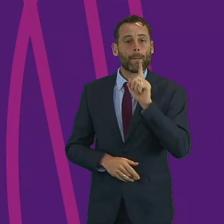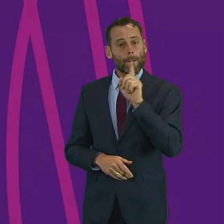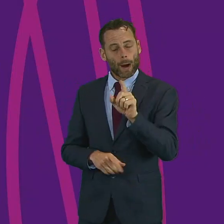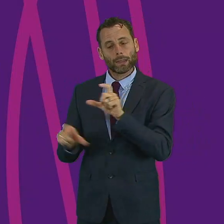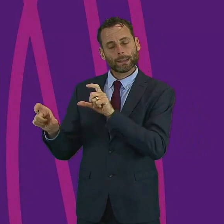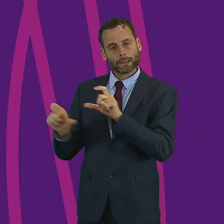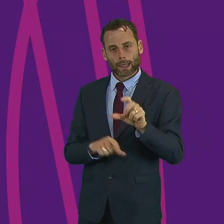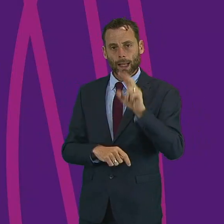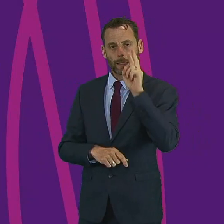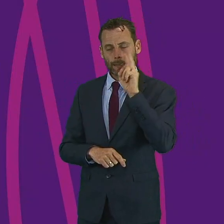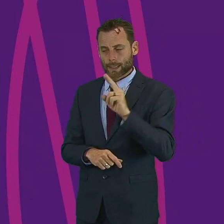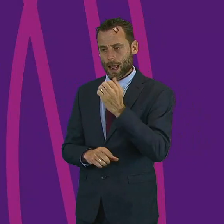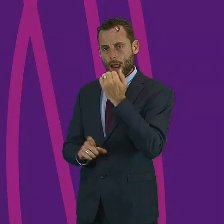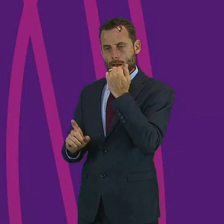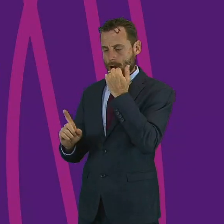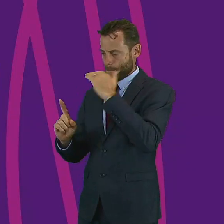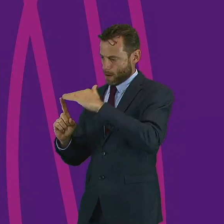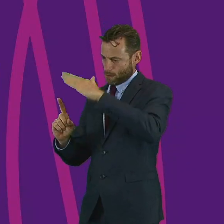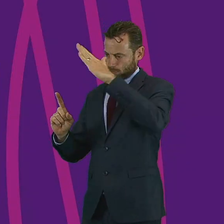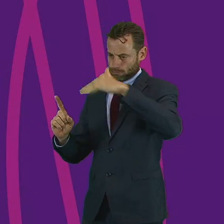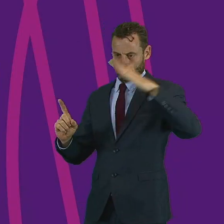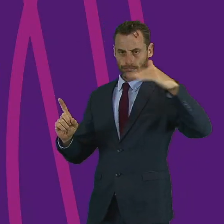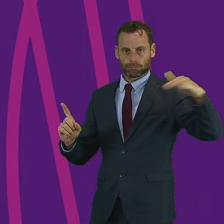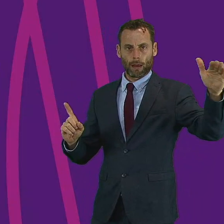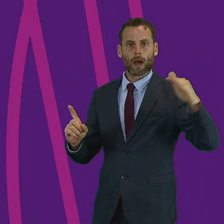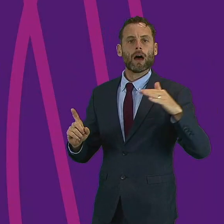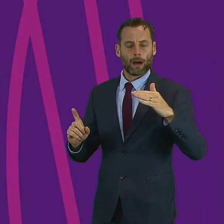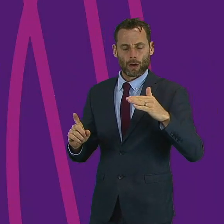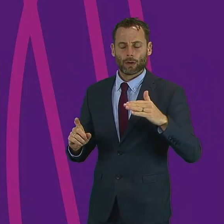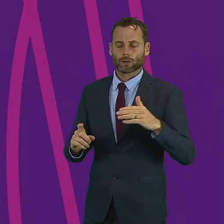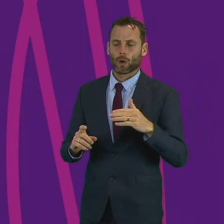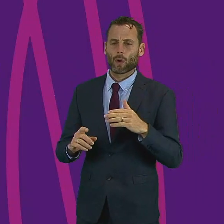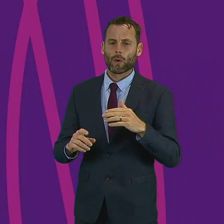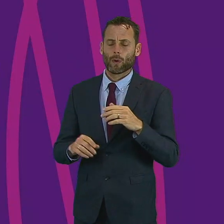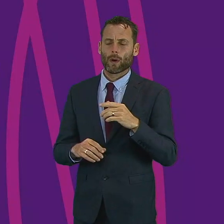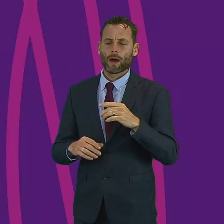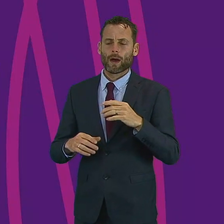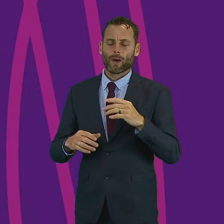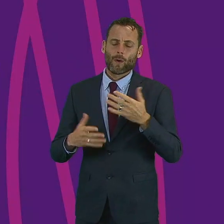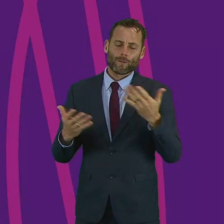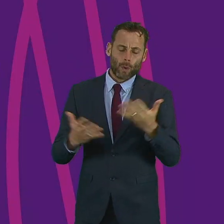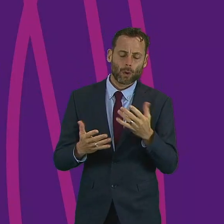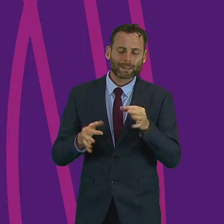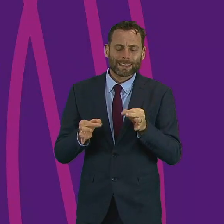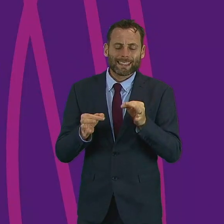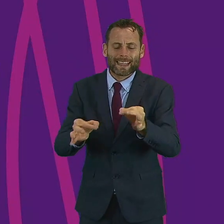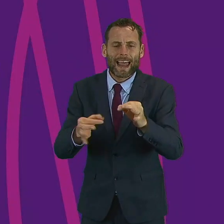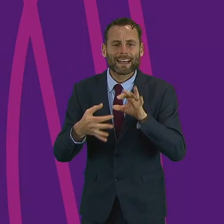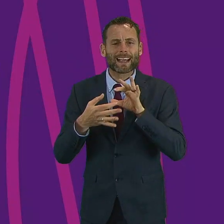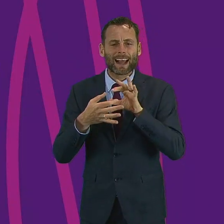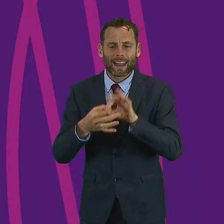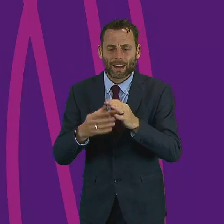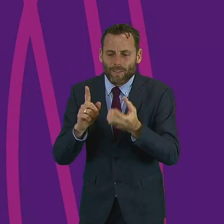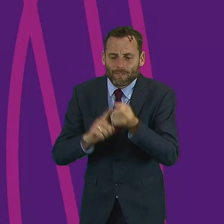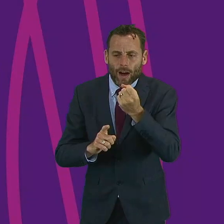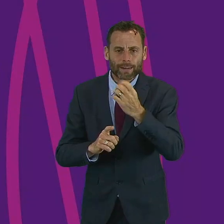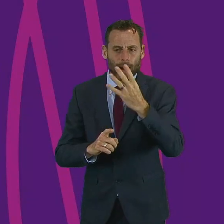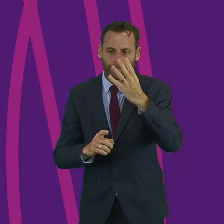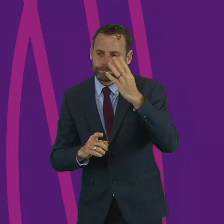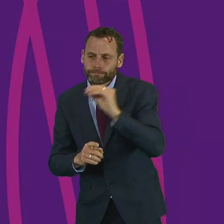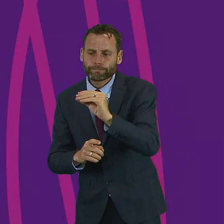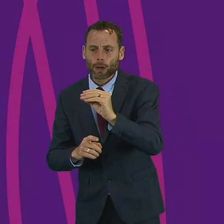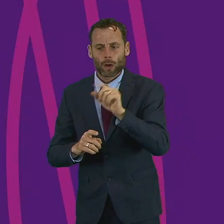that looks at cases by date of sample, not just reporting date. However, delays in test results being reported can delay contact tracing